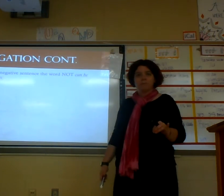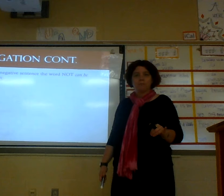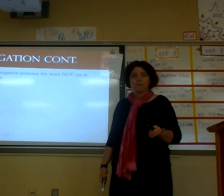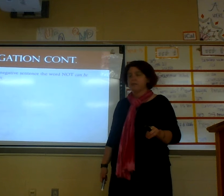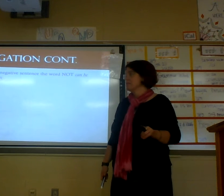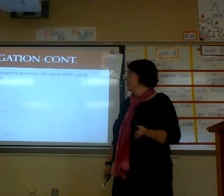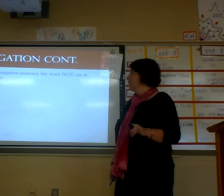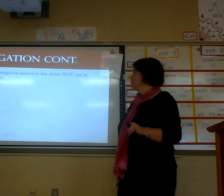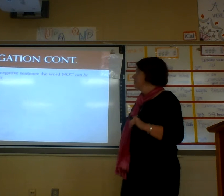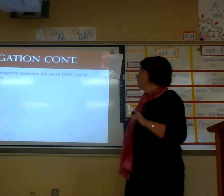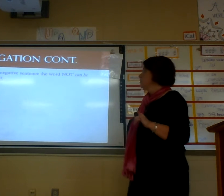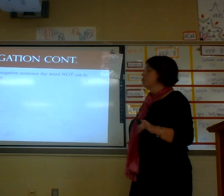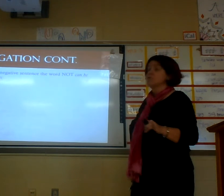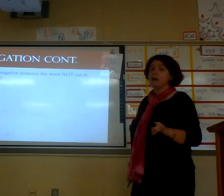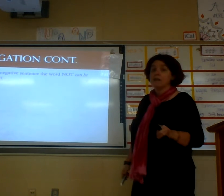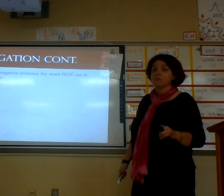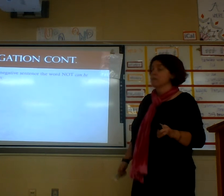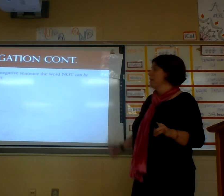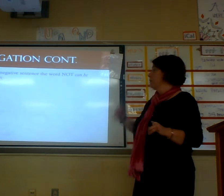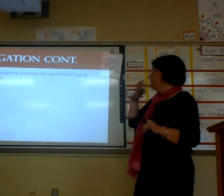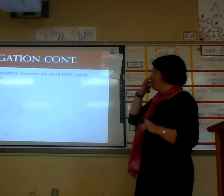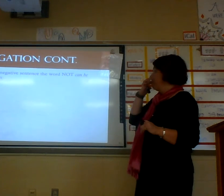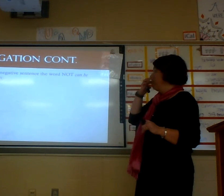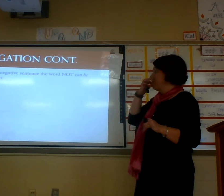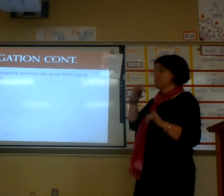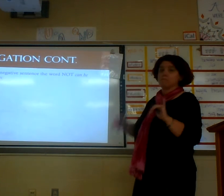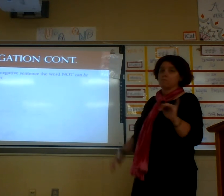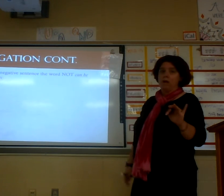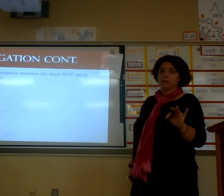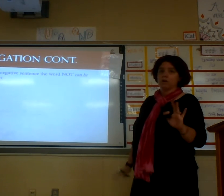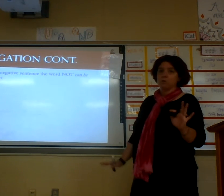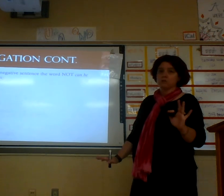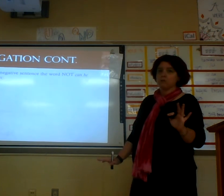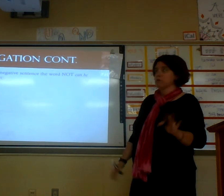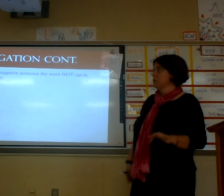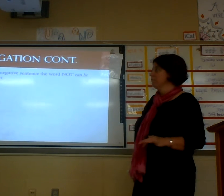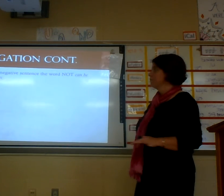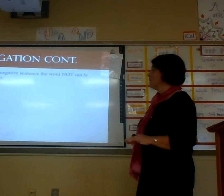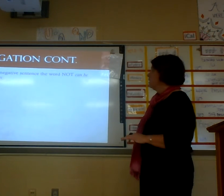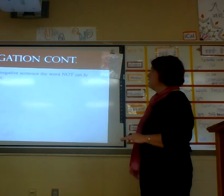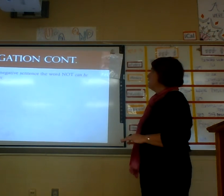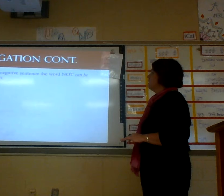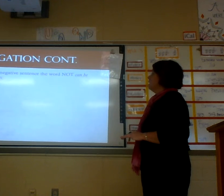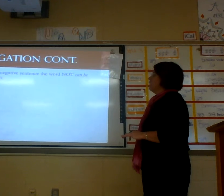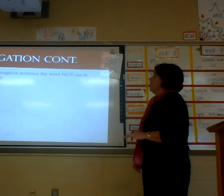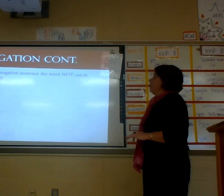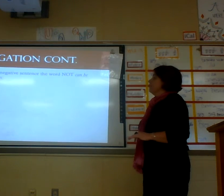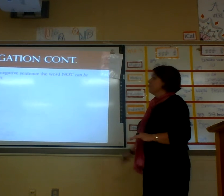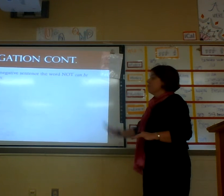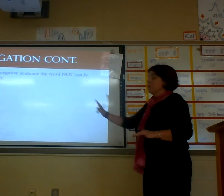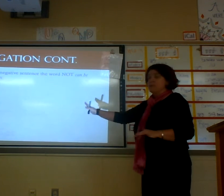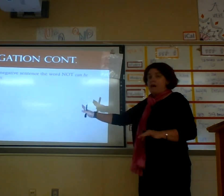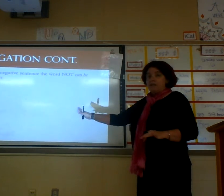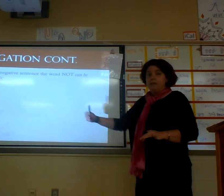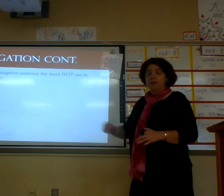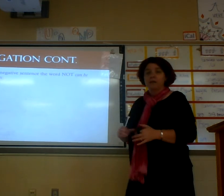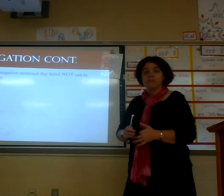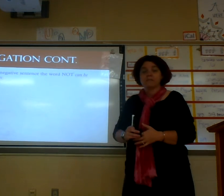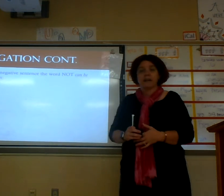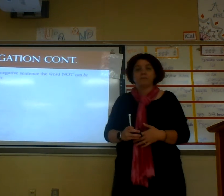the phrase not. Do not do that. Not go or don't go. So the word not. The sign for